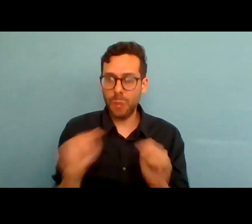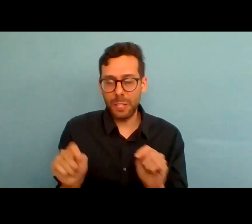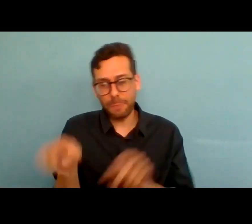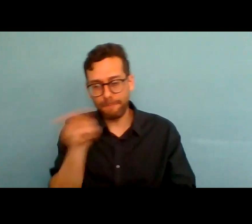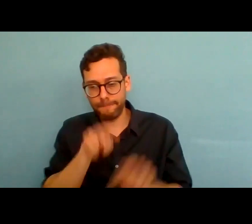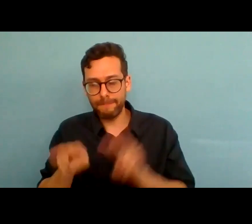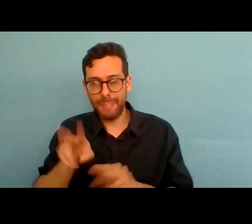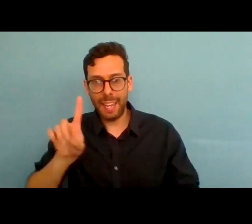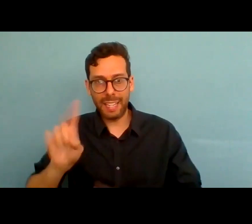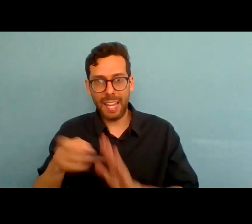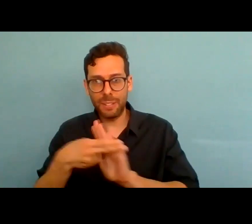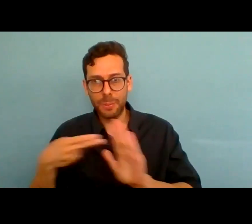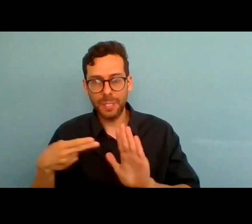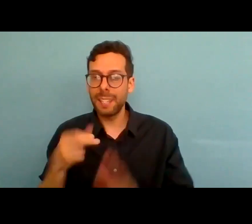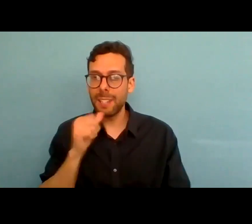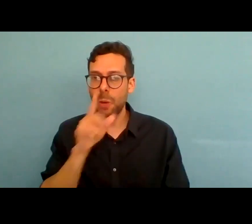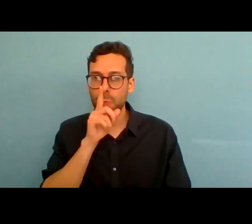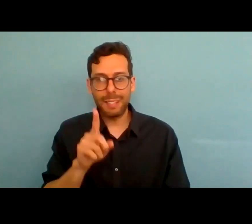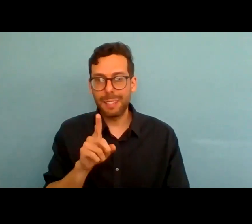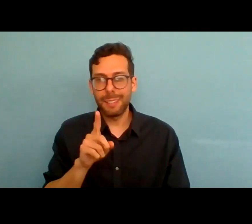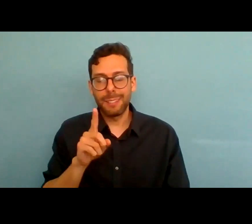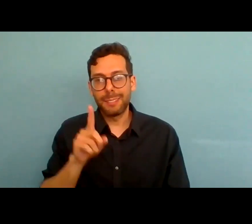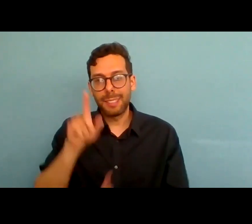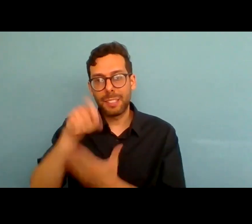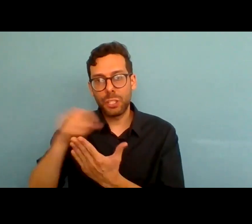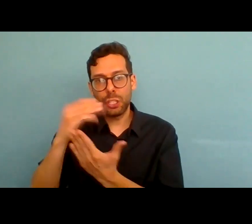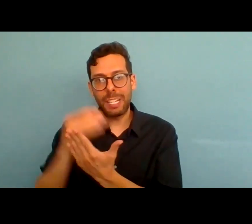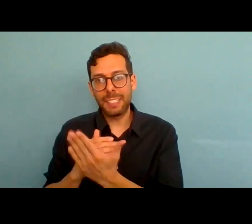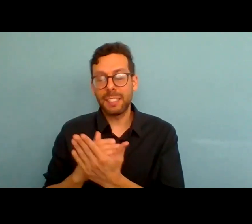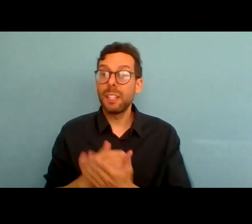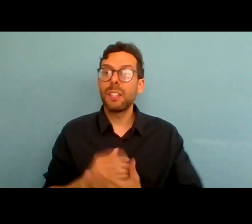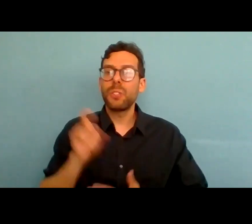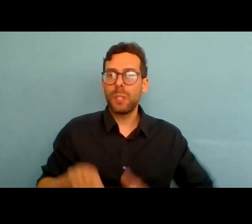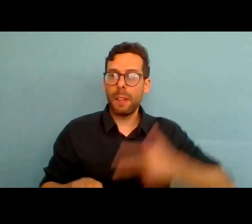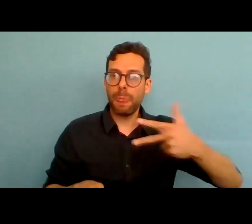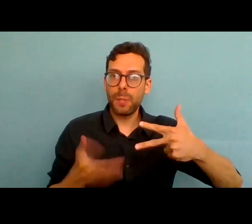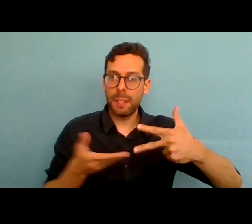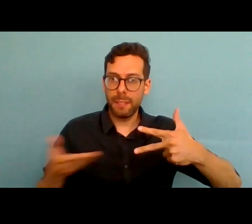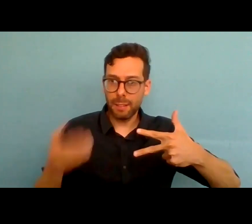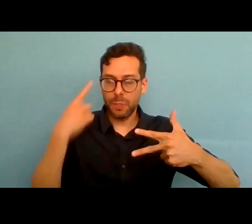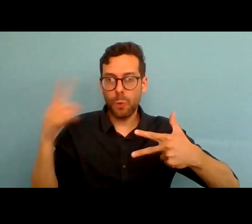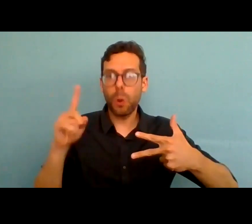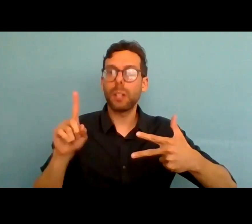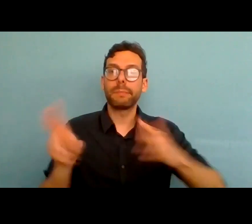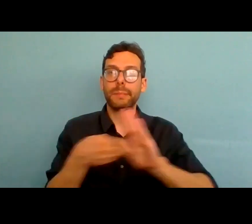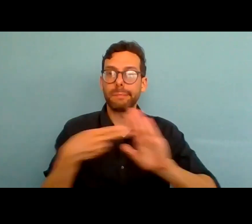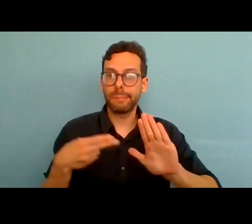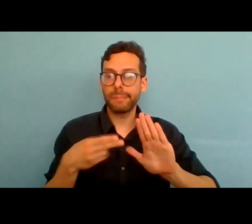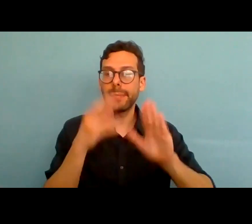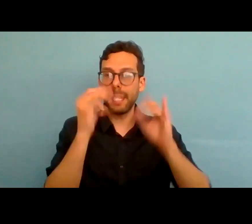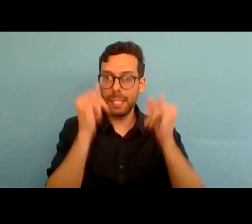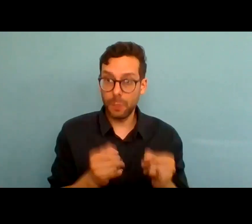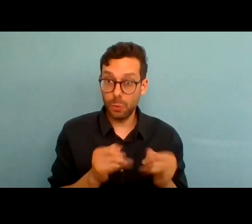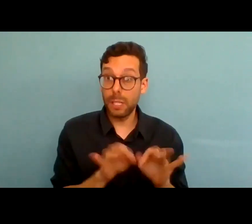really about a checklist. The three things you need to make a diagnosis of an individual, because it's a very important thing to get right.